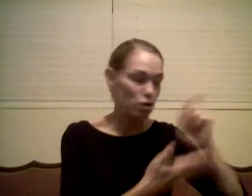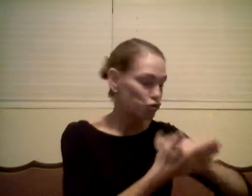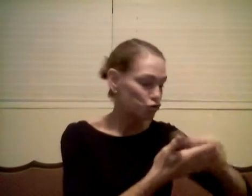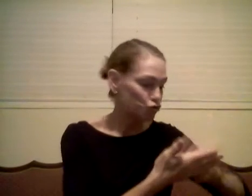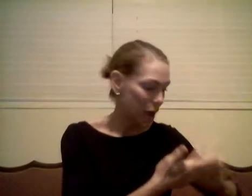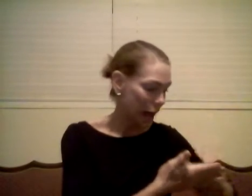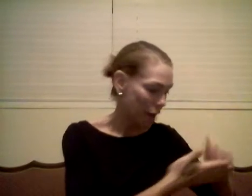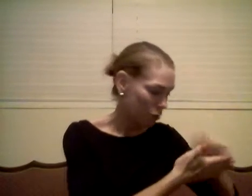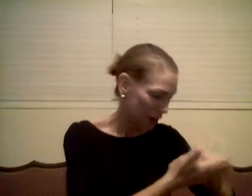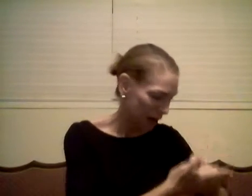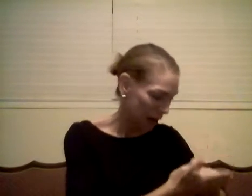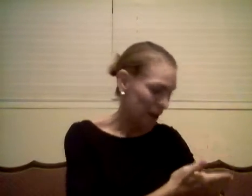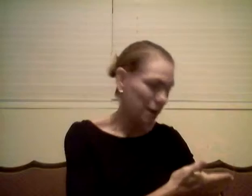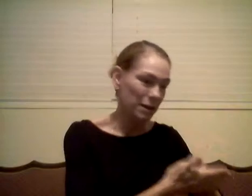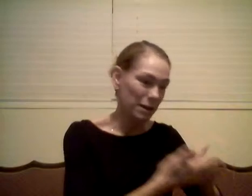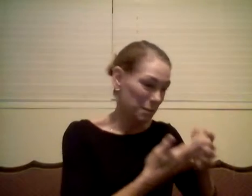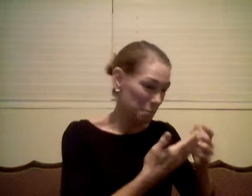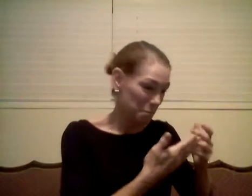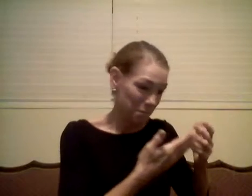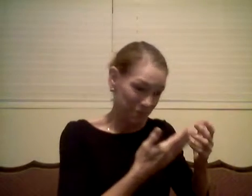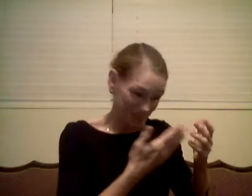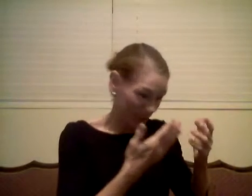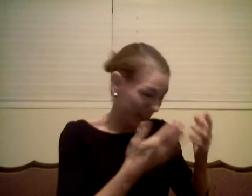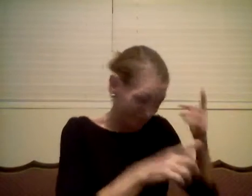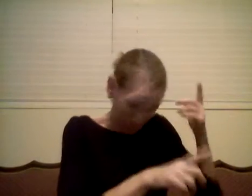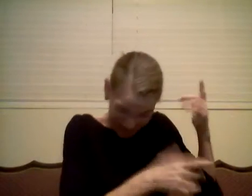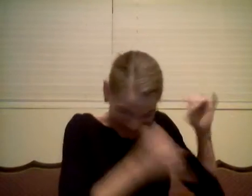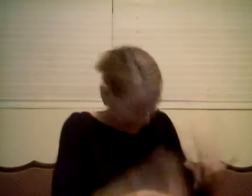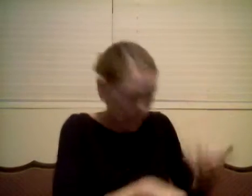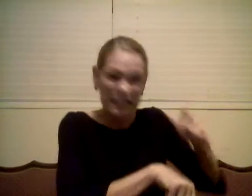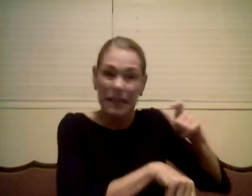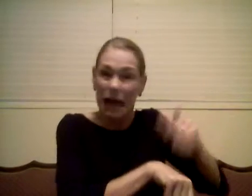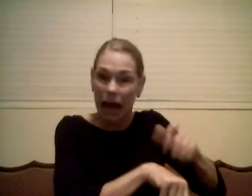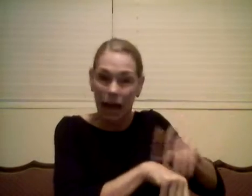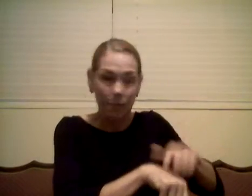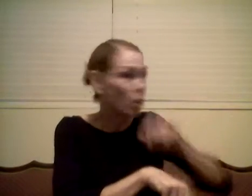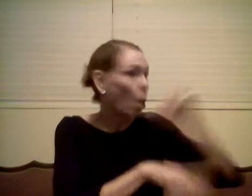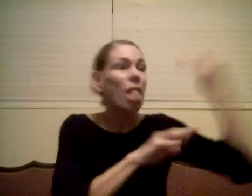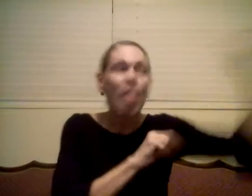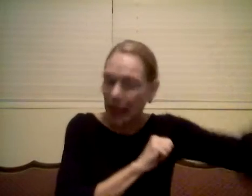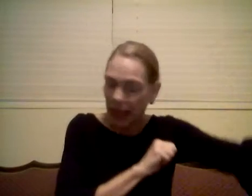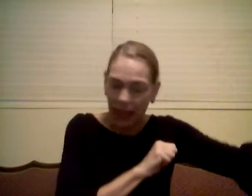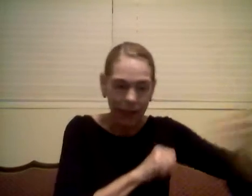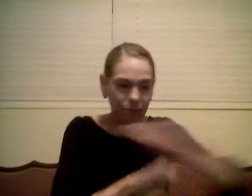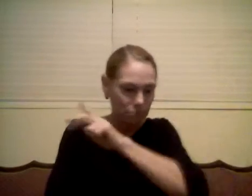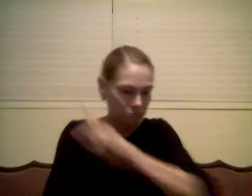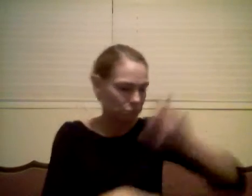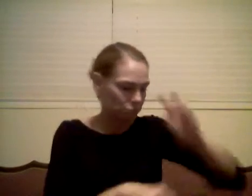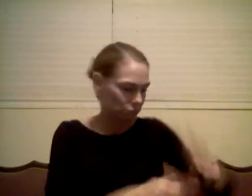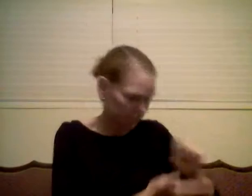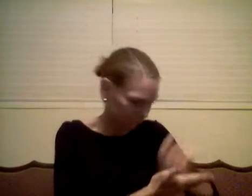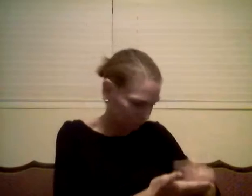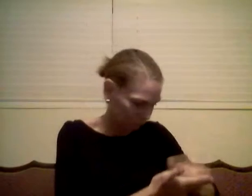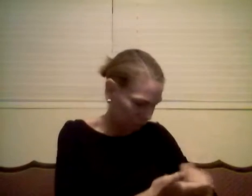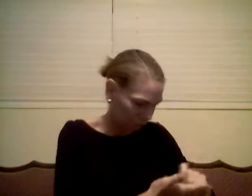note in your car before you leave that interview. Walk back to that receptionist. Give that reception, thank you so much